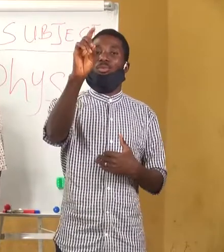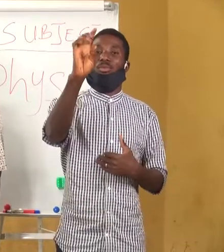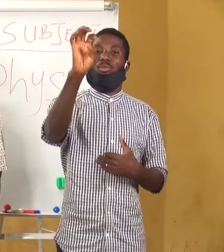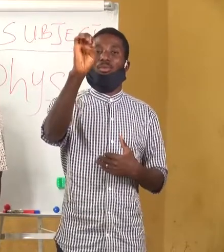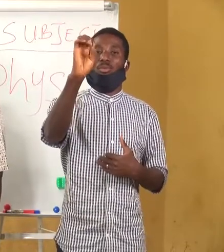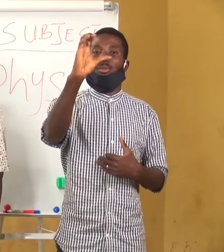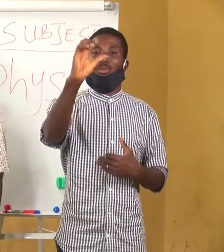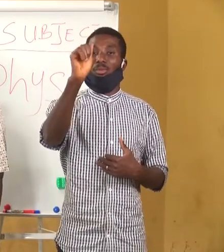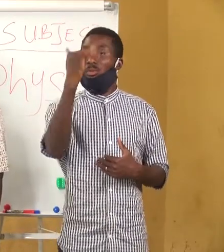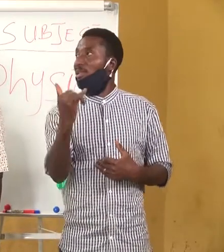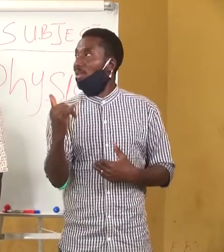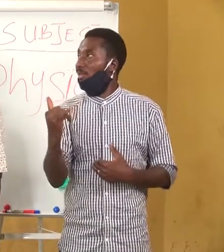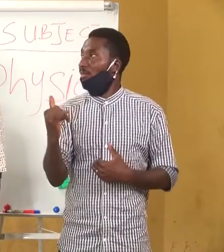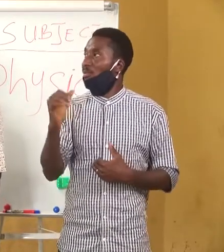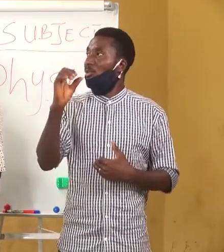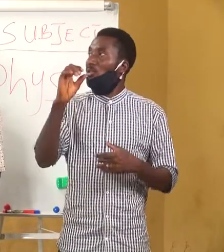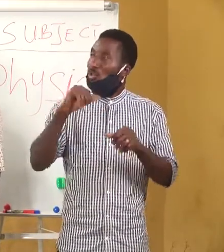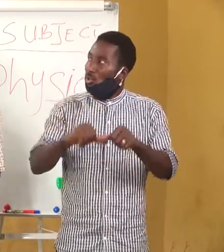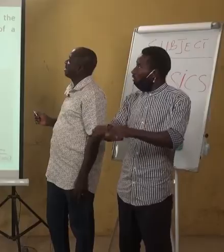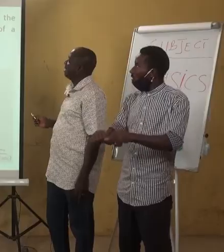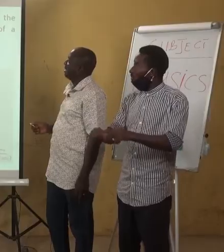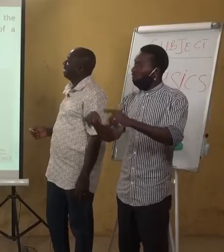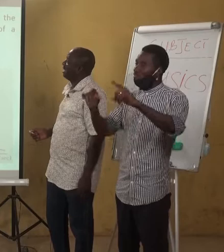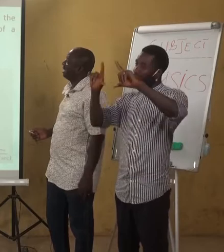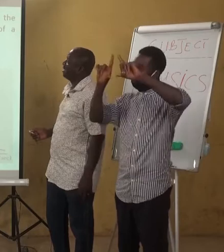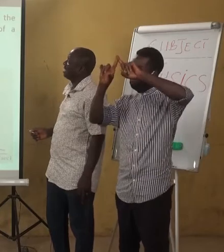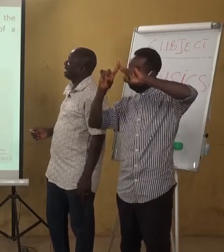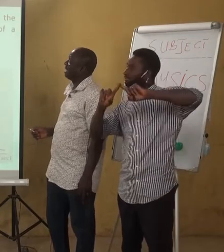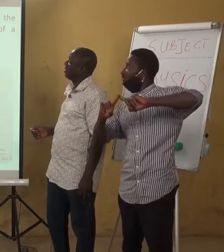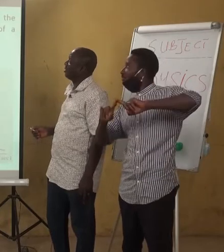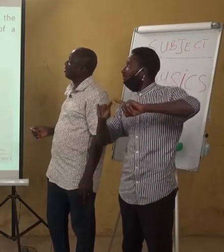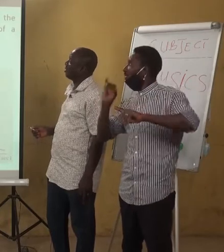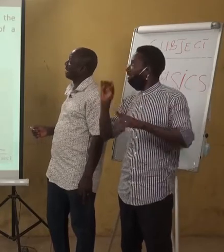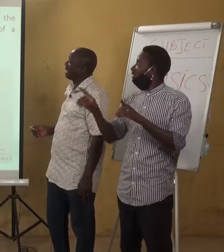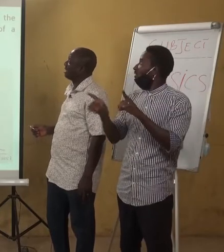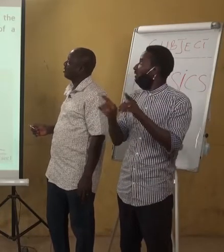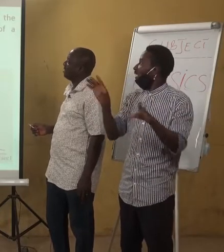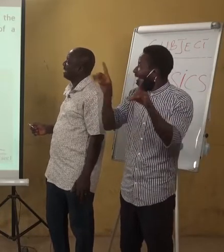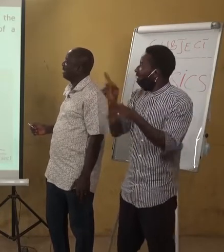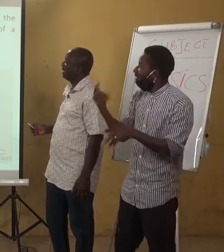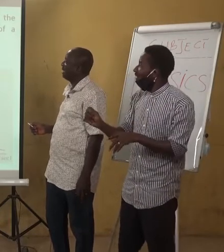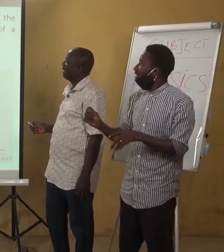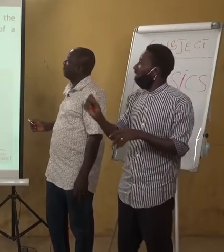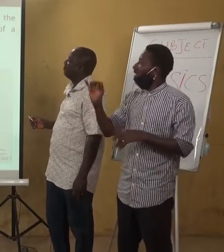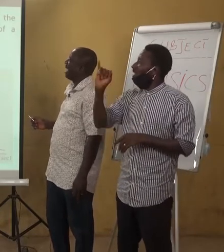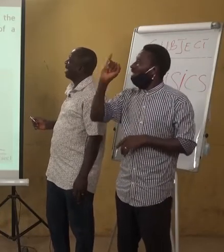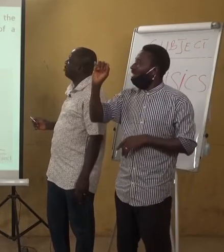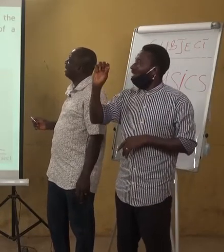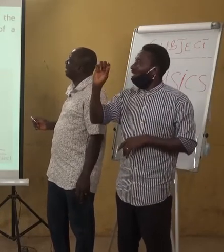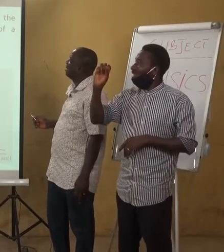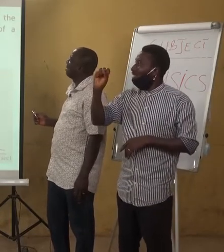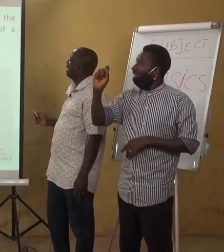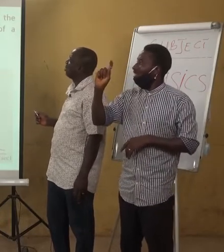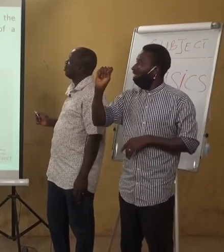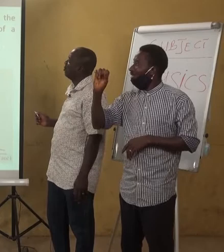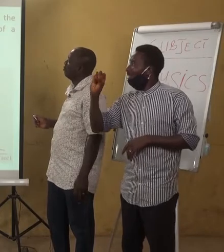lambda in words is defined as the instantaneous rate of decay per